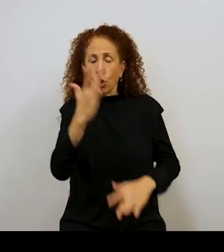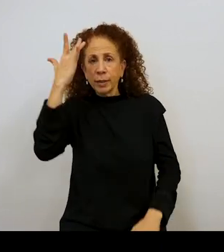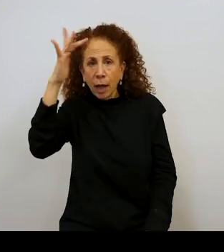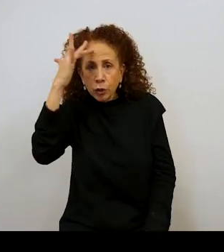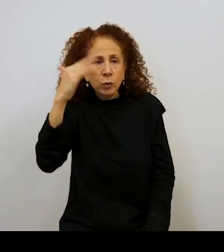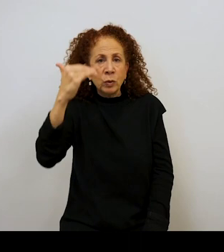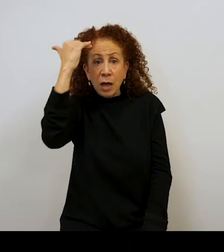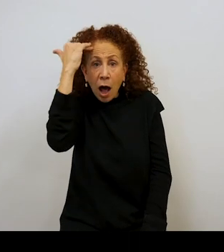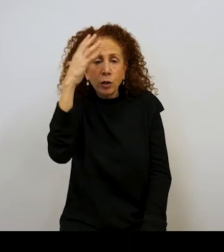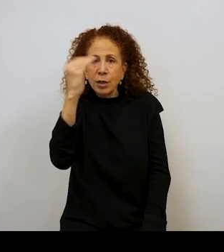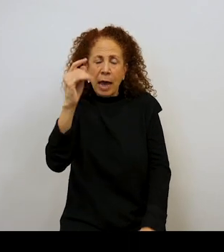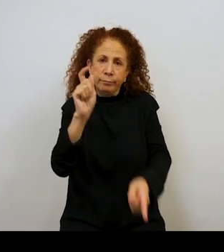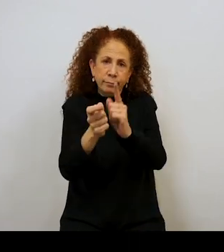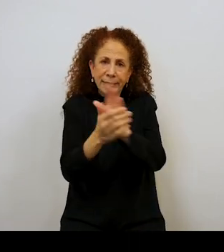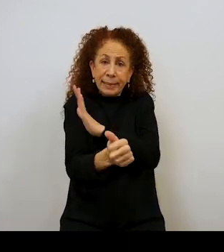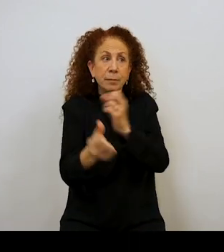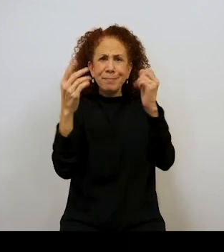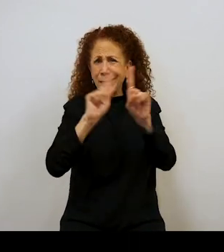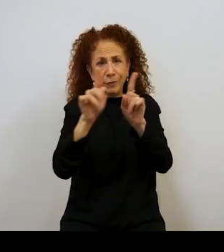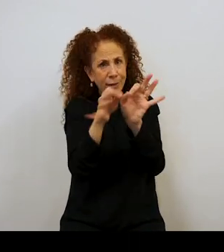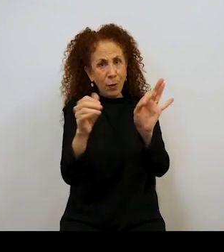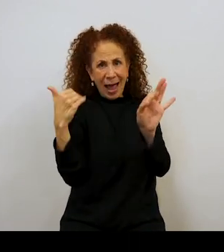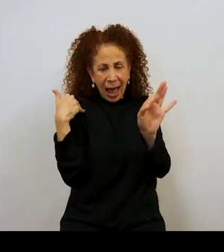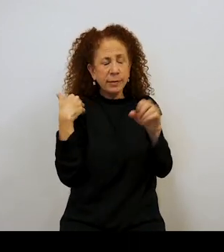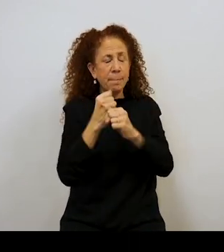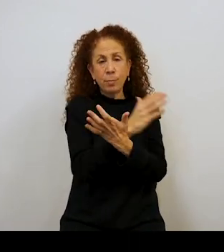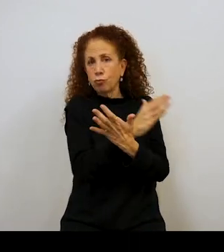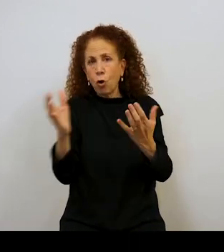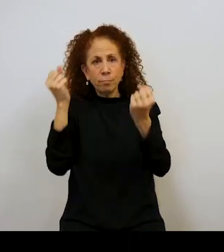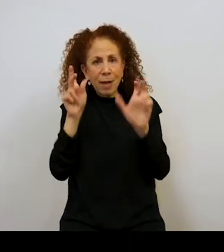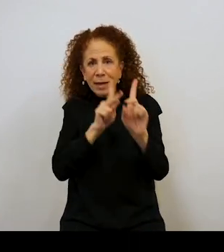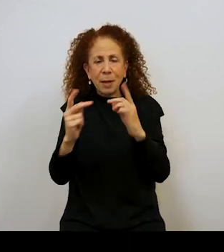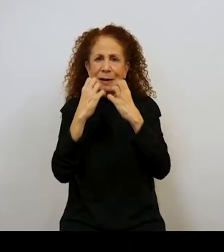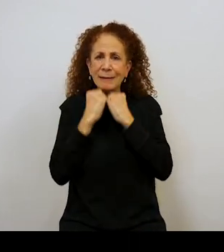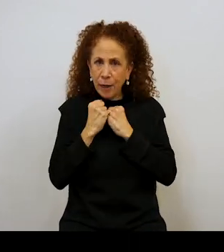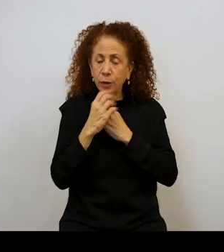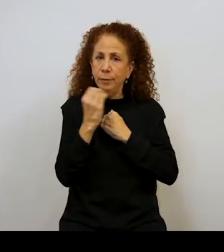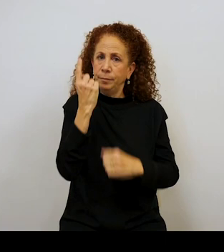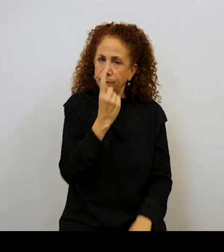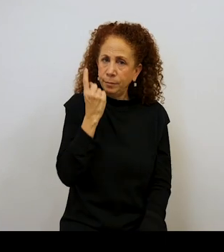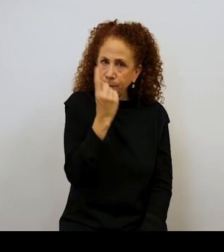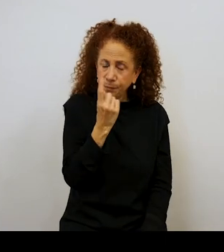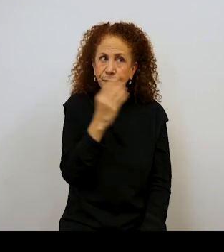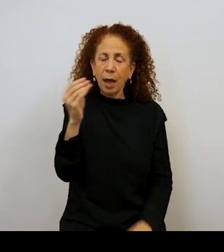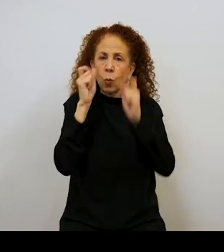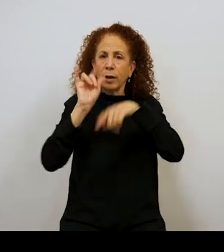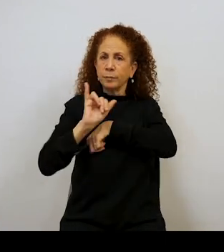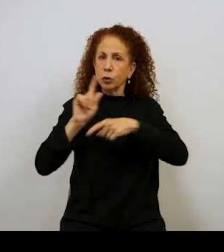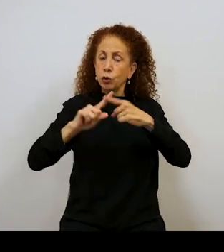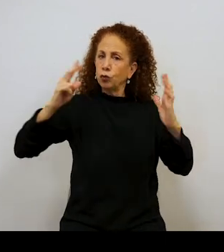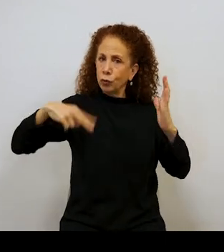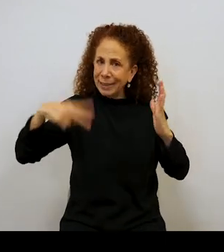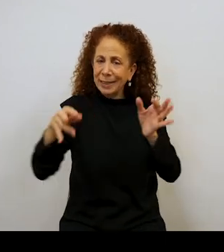intelligence, knowledge, and adeptness in multiple languages, made a broad array of people care and think about and wake up to